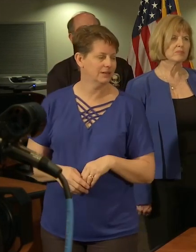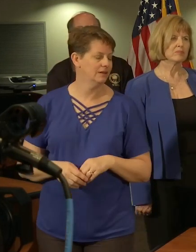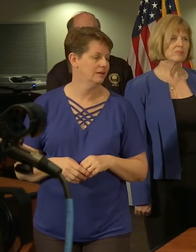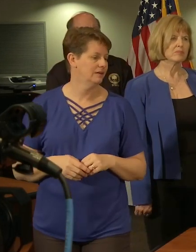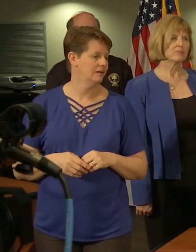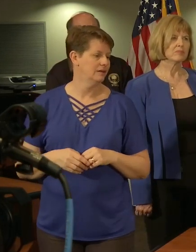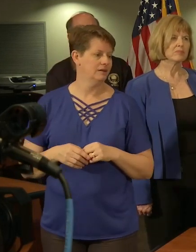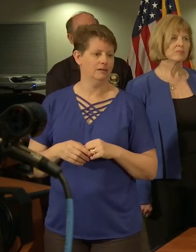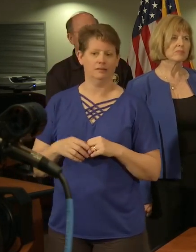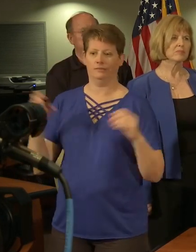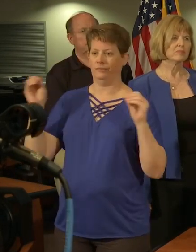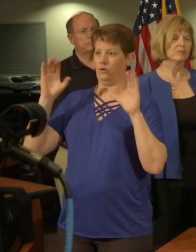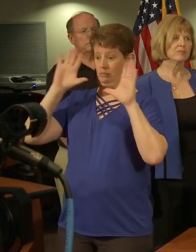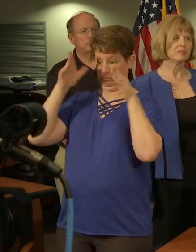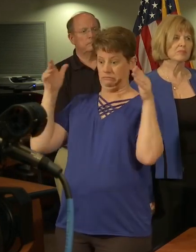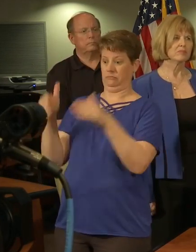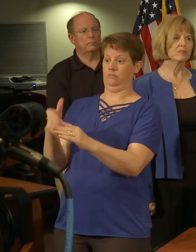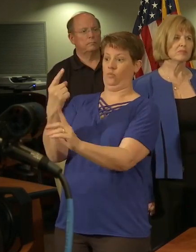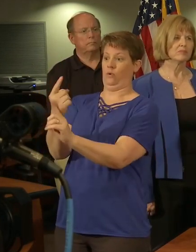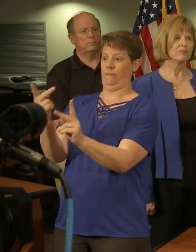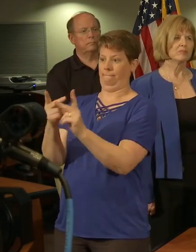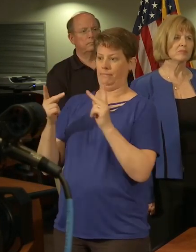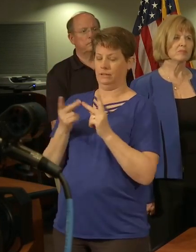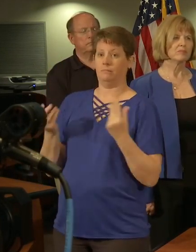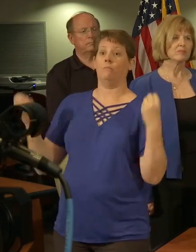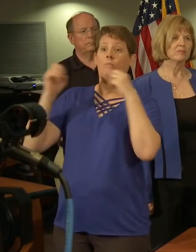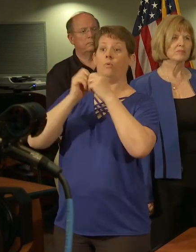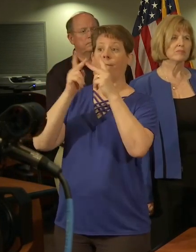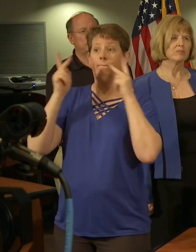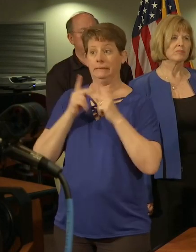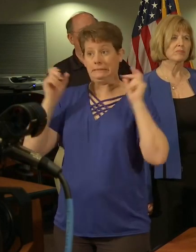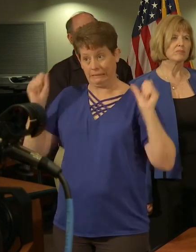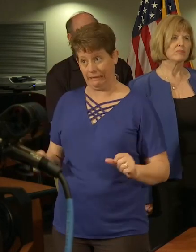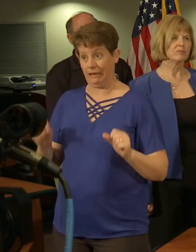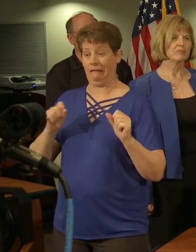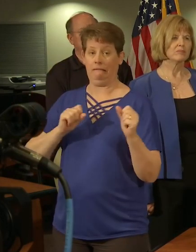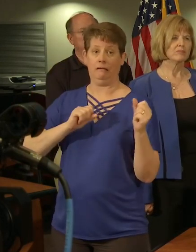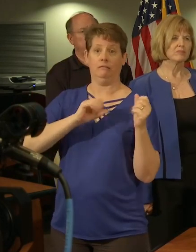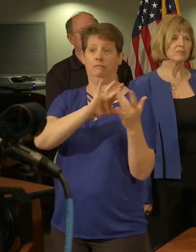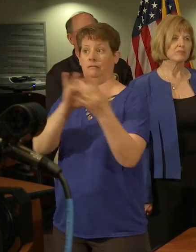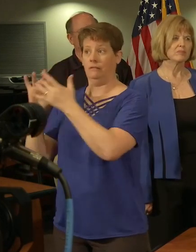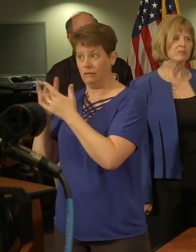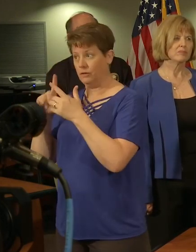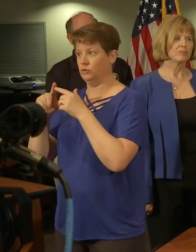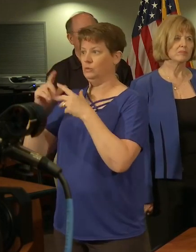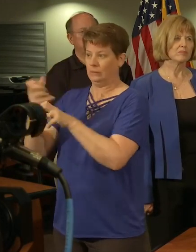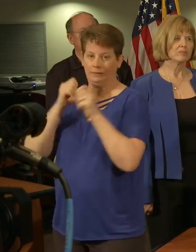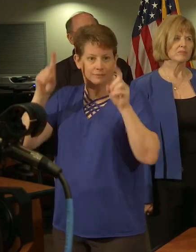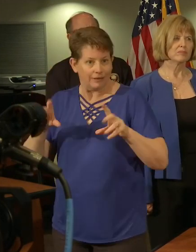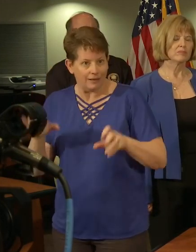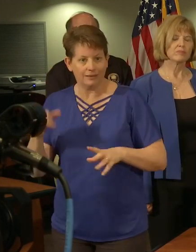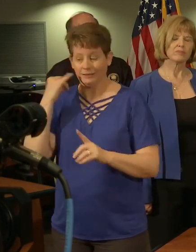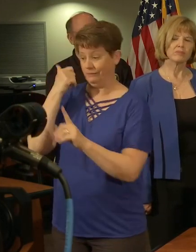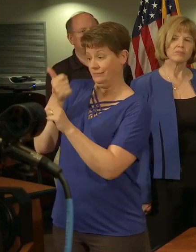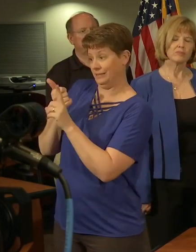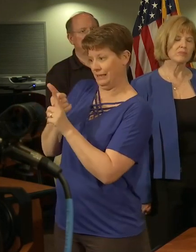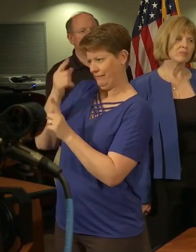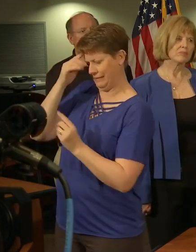there's no funnel or something like that. The more wide availability of providers to make the decision on their own, if their patients